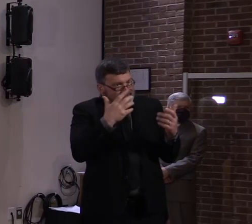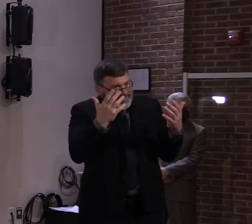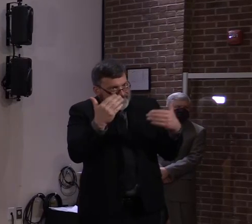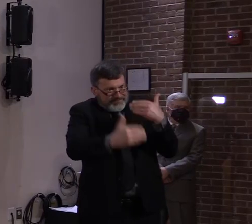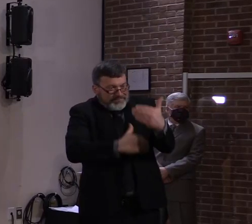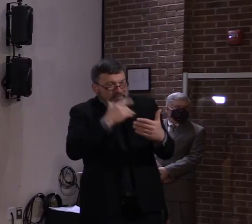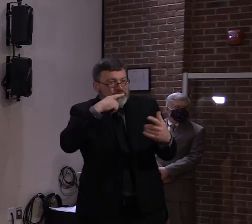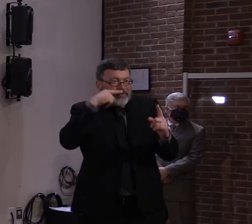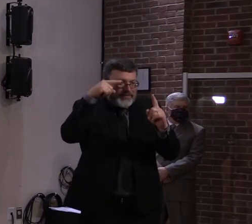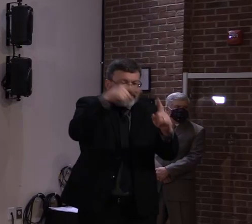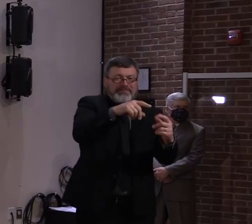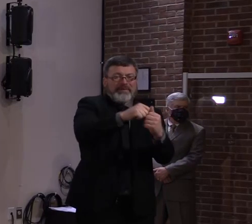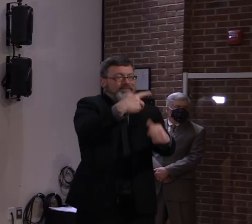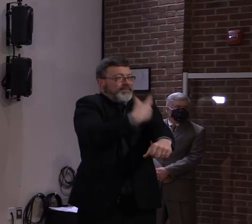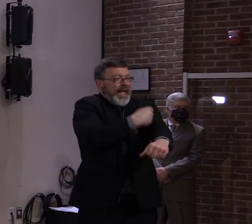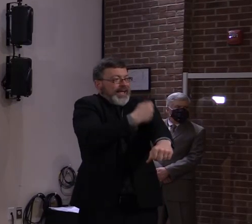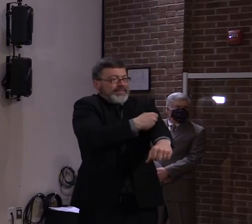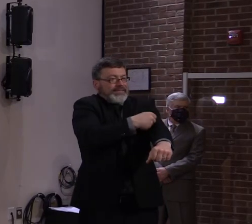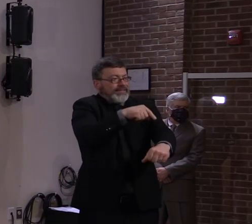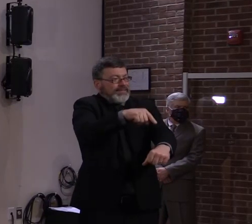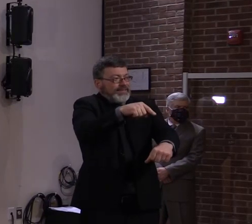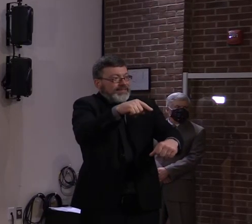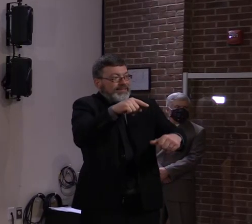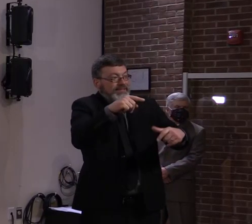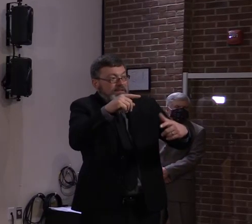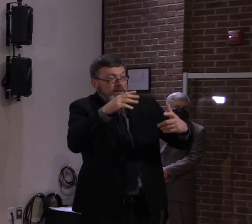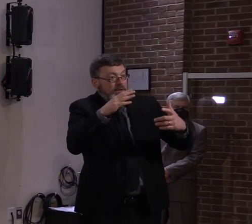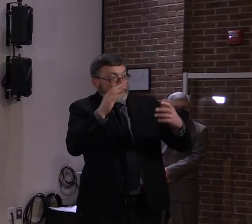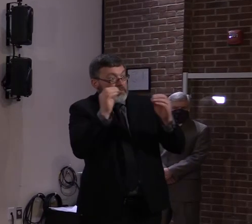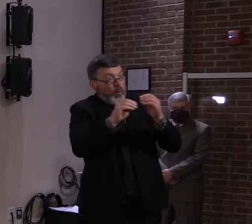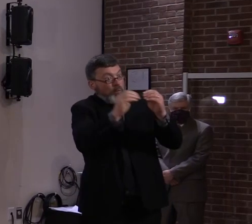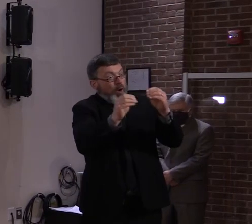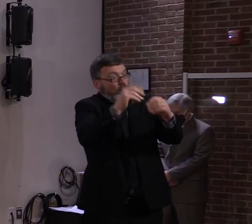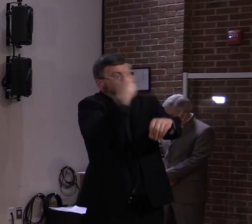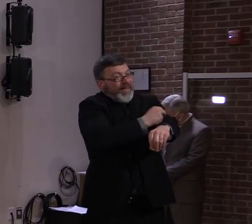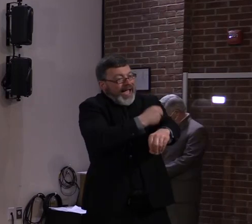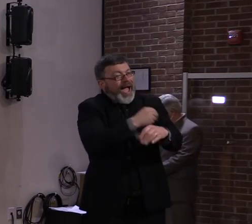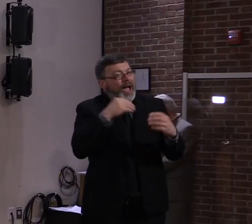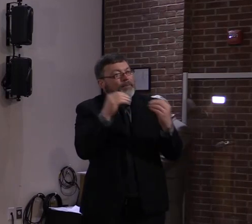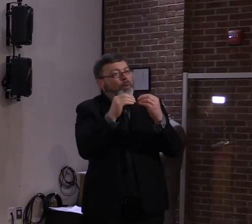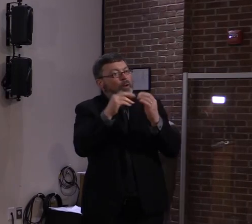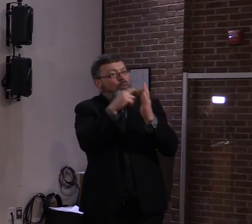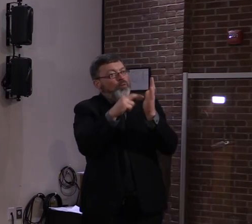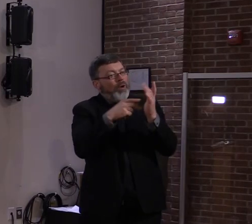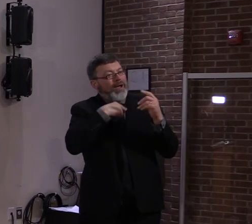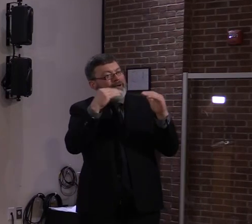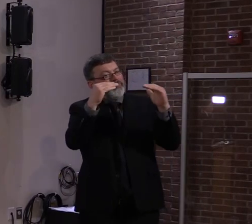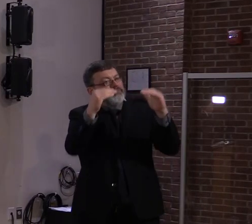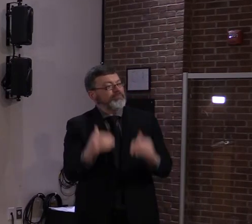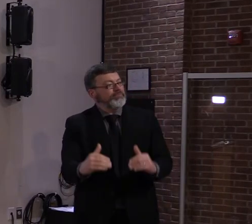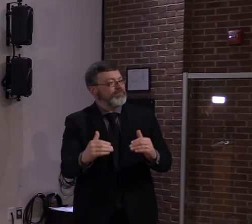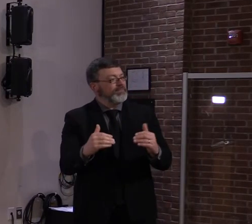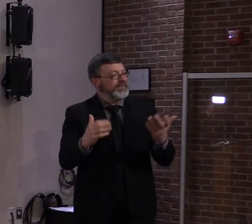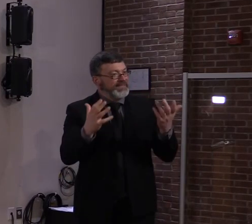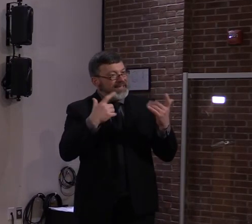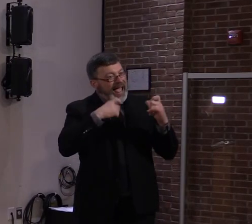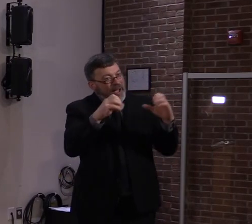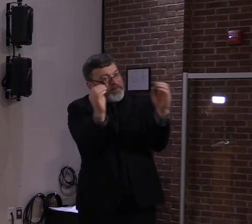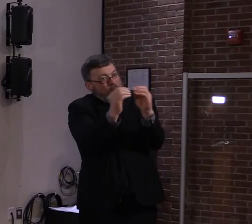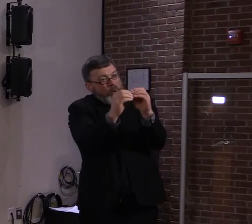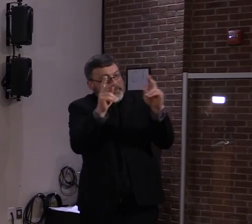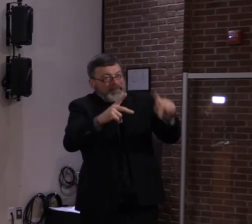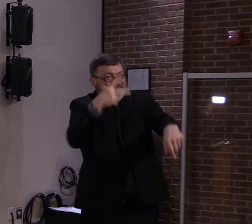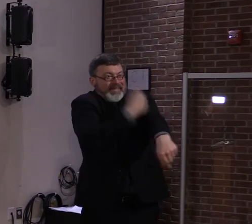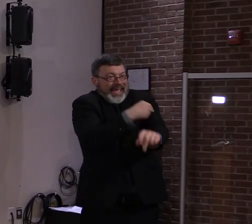The better we do as Vermonters in order to get the increased number of people vaccinated, the quicker we